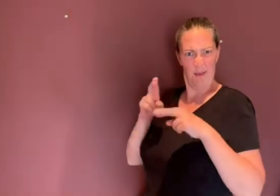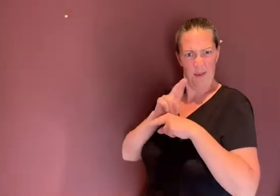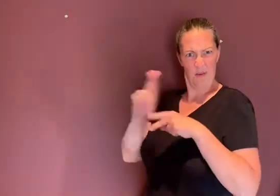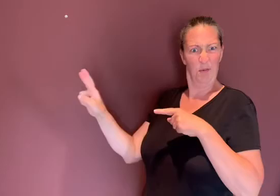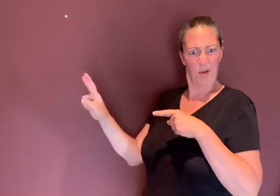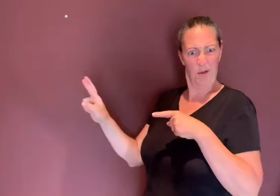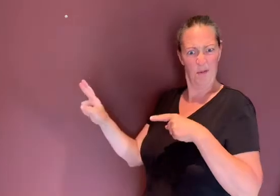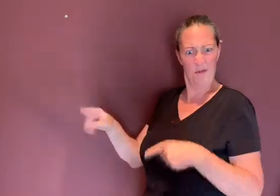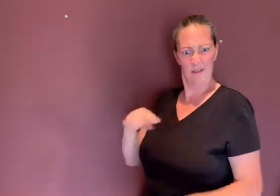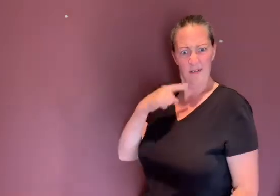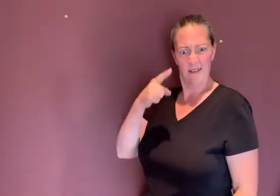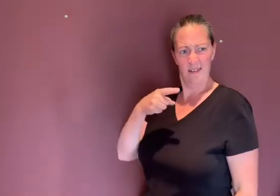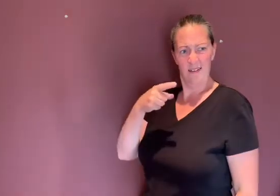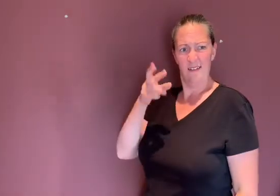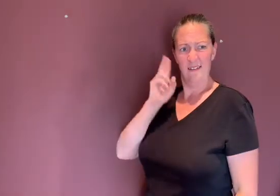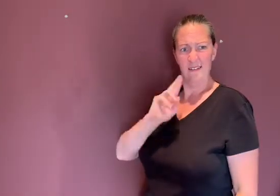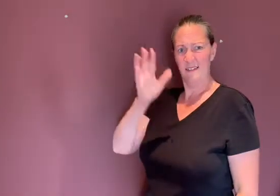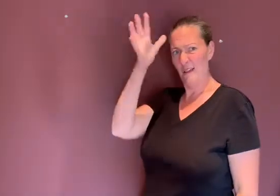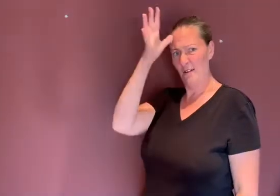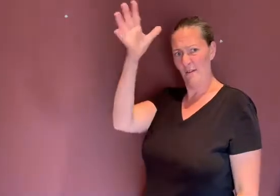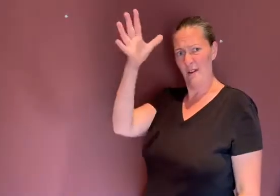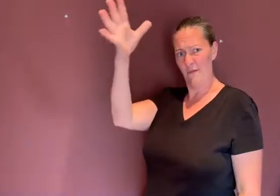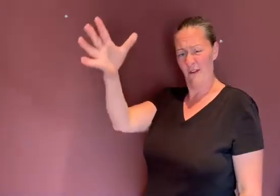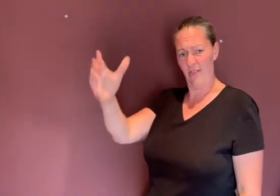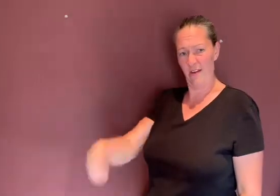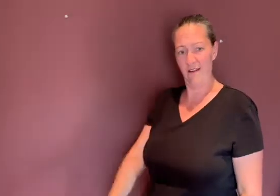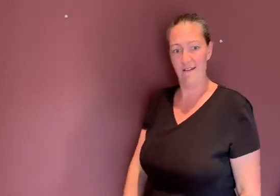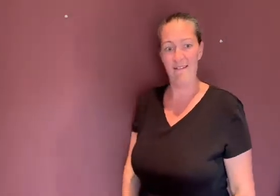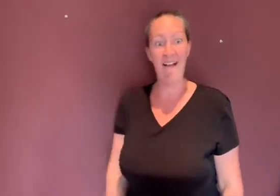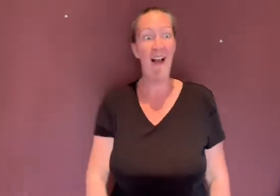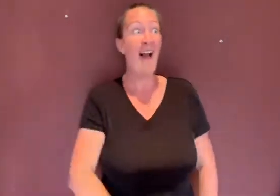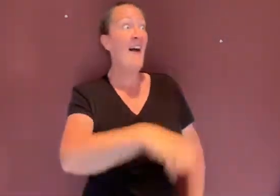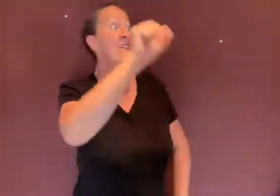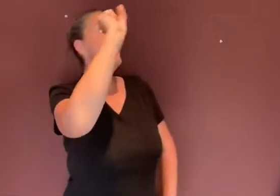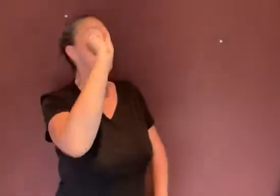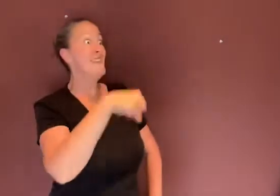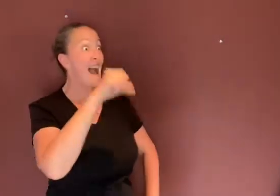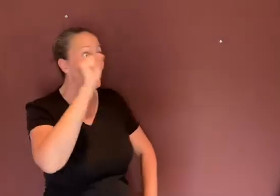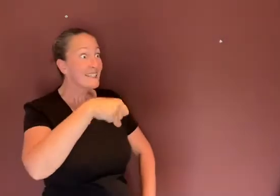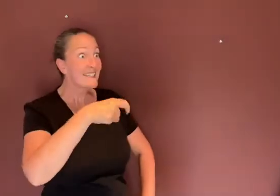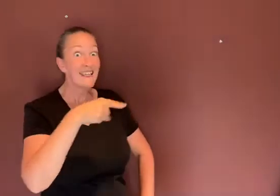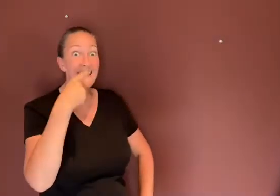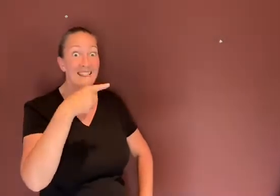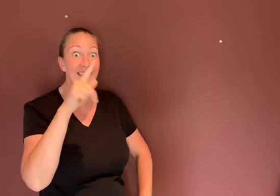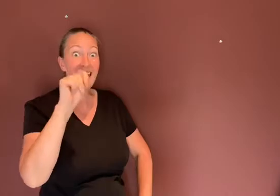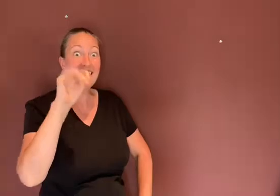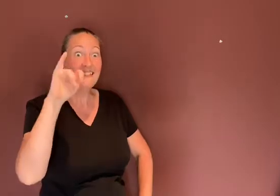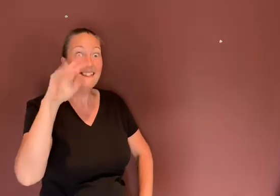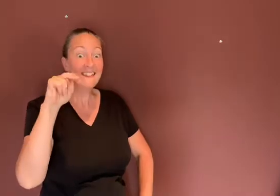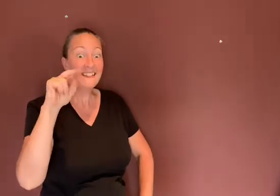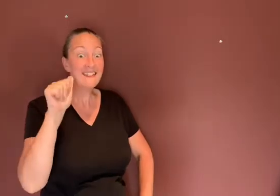You'll row? Said her grandfather. Yes, said